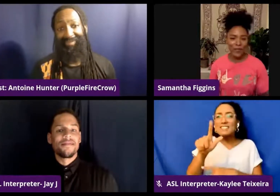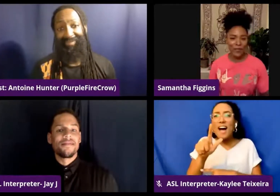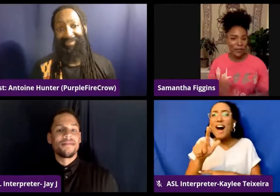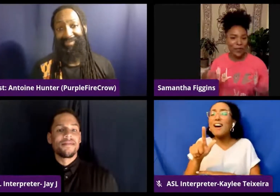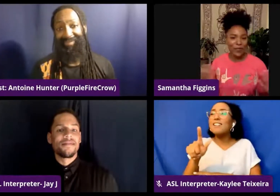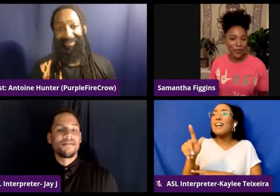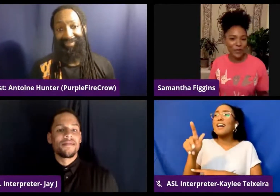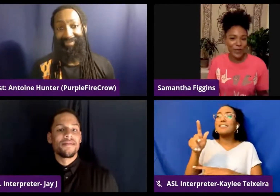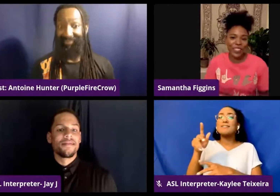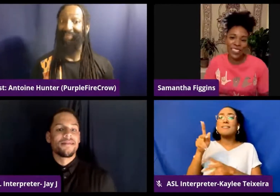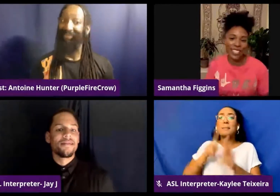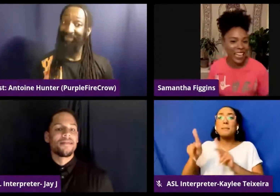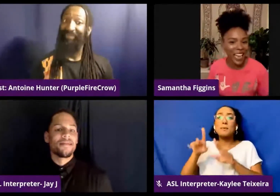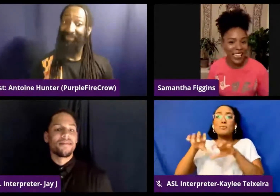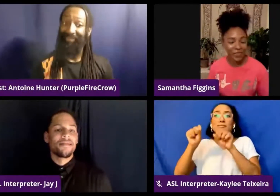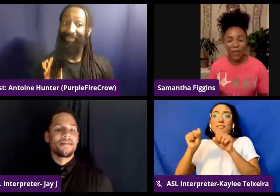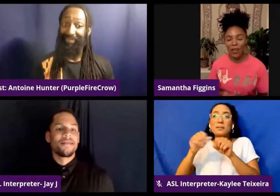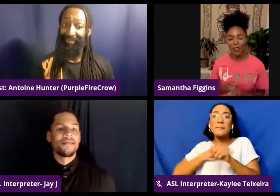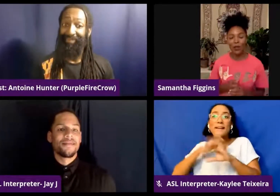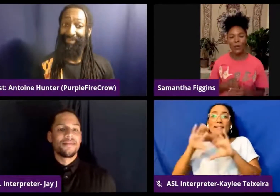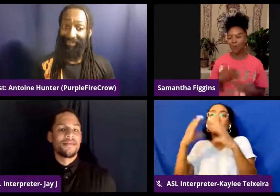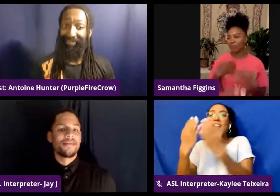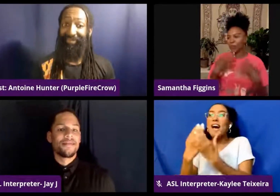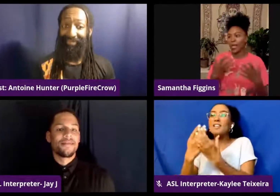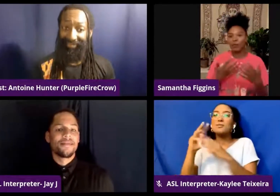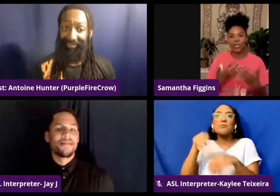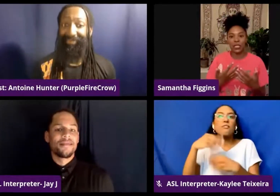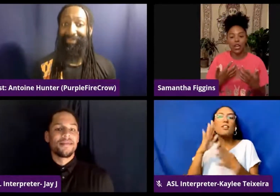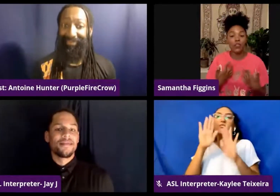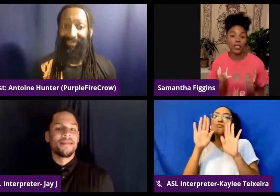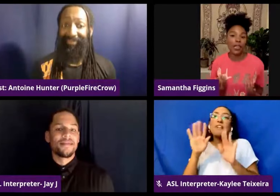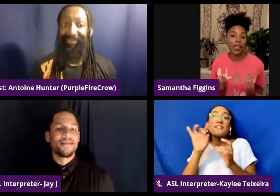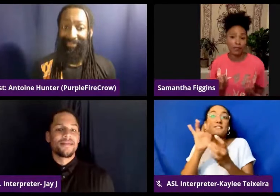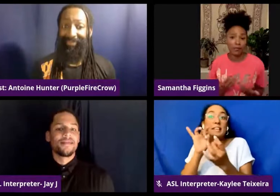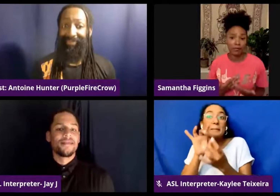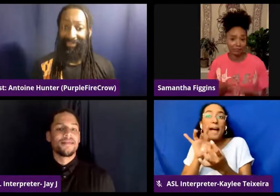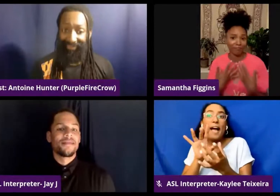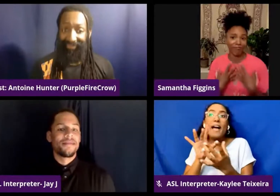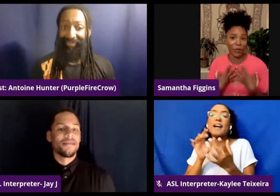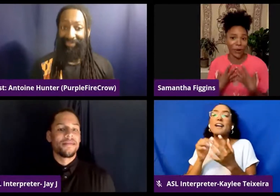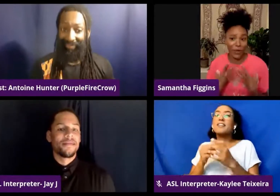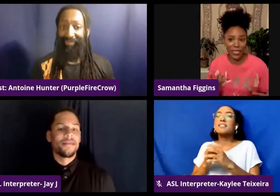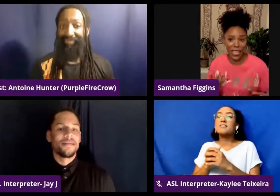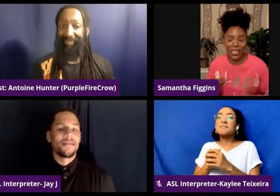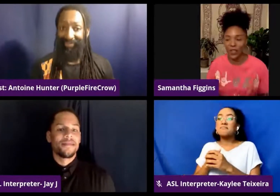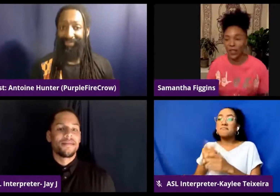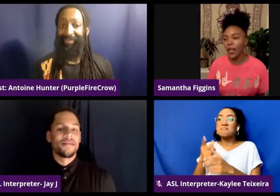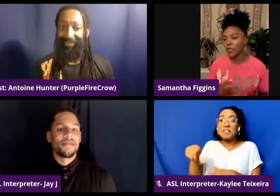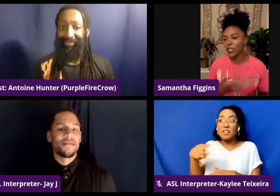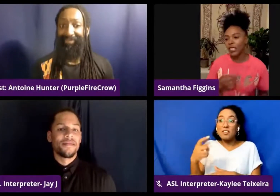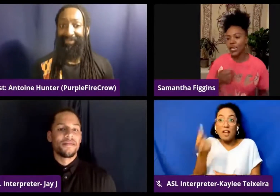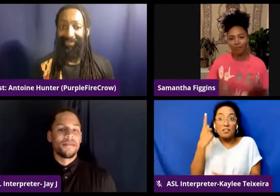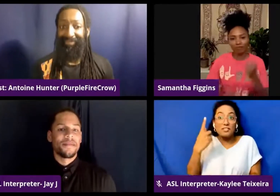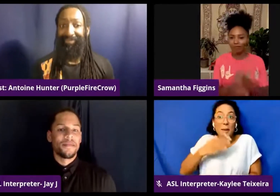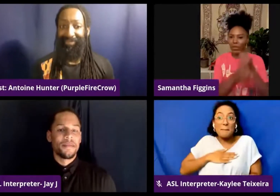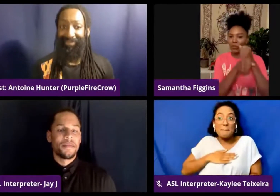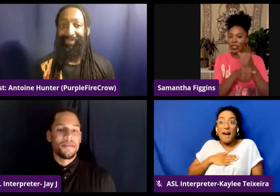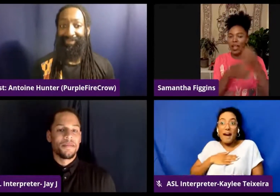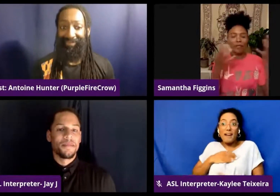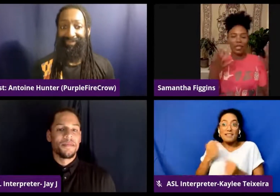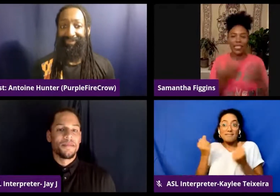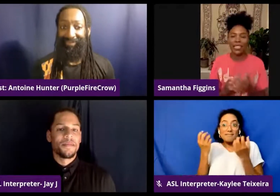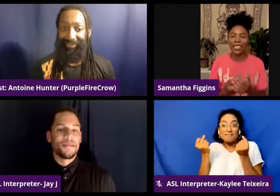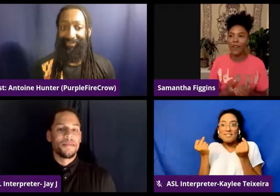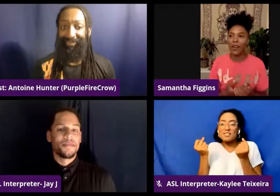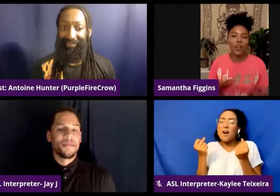feedback from the people who took the class about, being able to understand what I was saying. So that was just like a